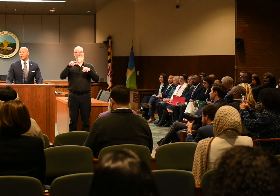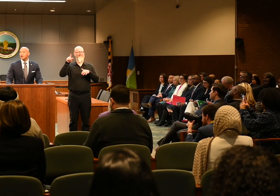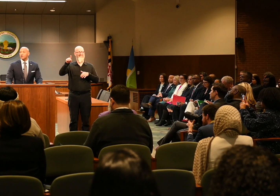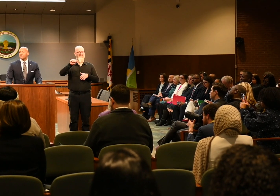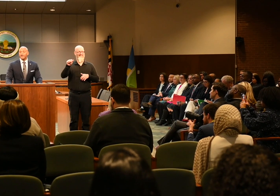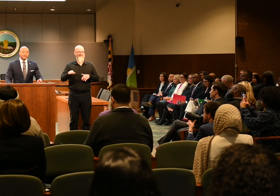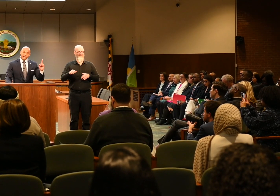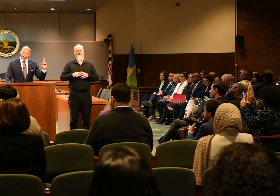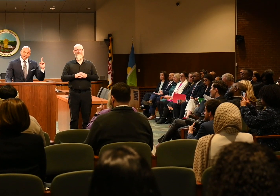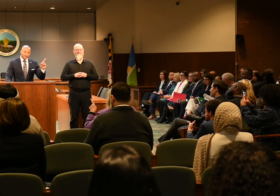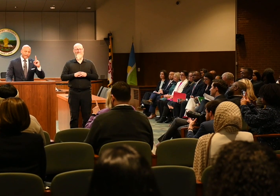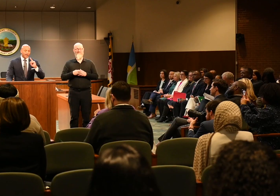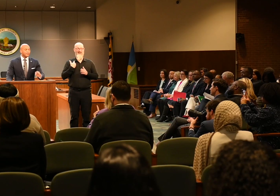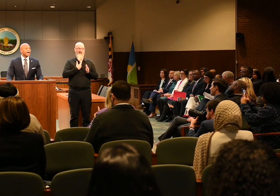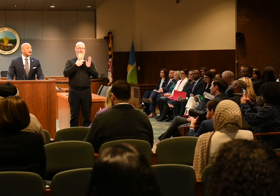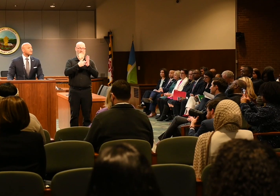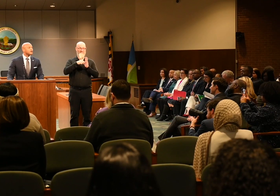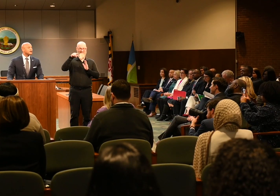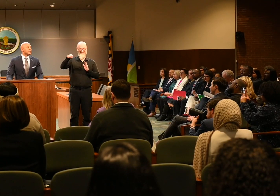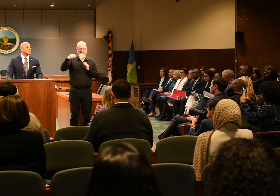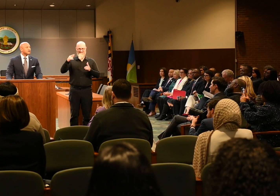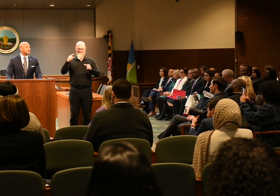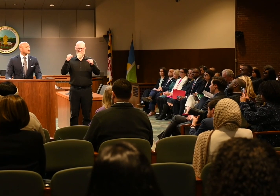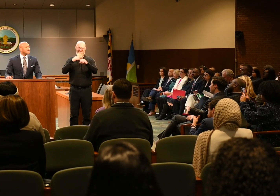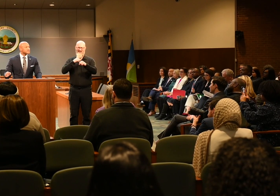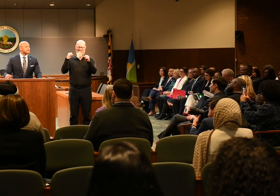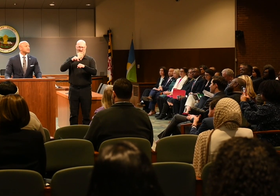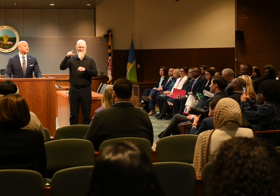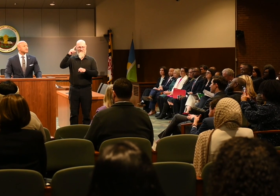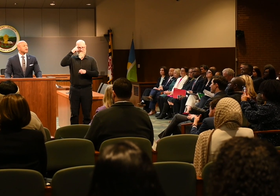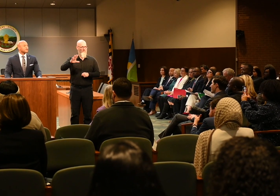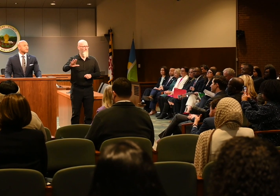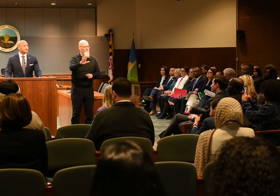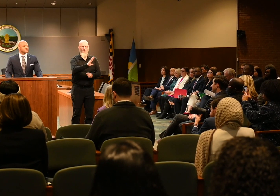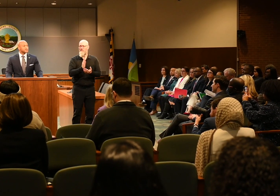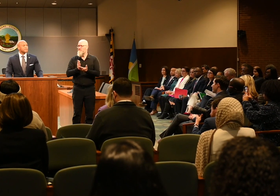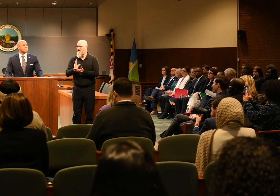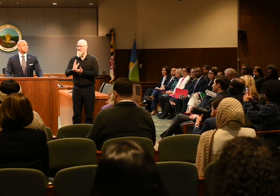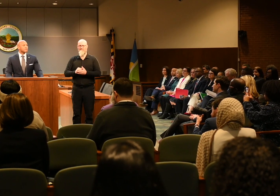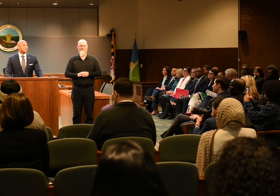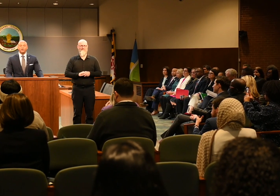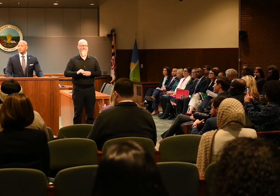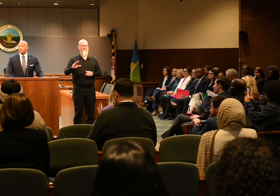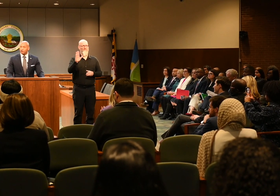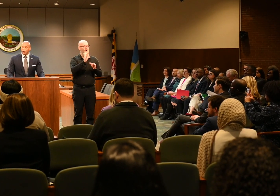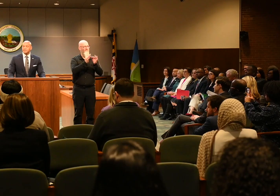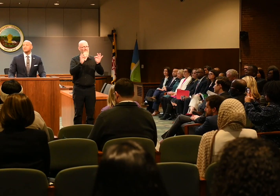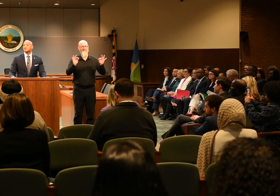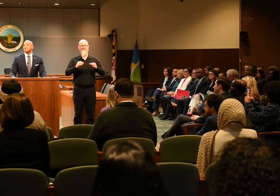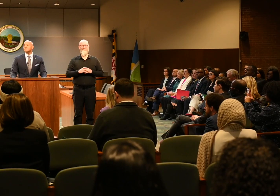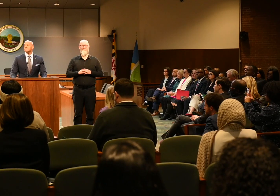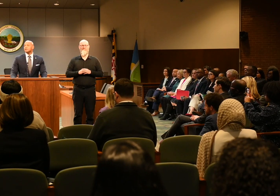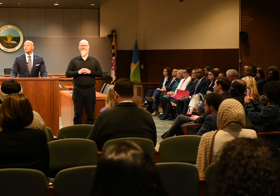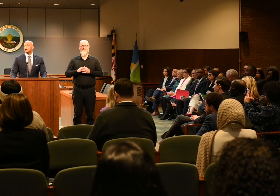right now who are fighting right now every day on behalf of your rights, of your freedoms, of reducing your